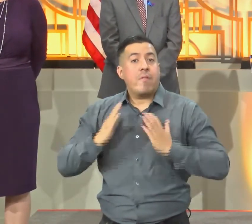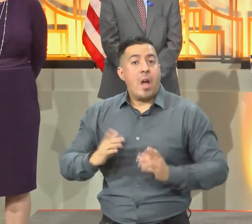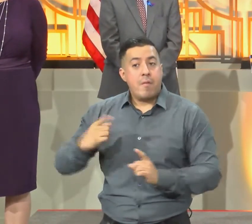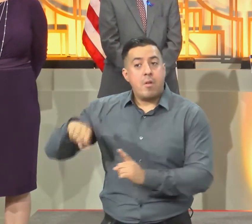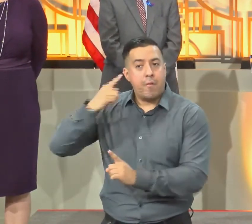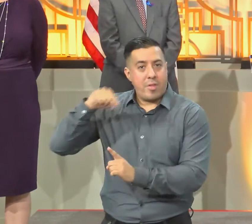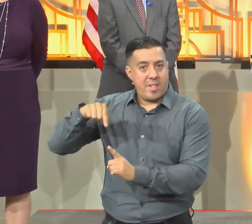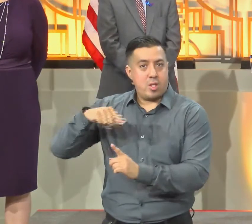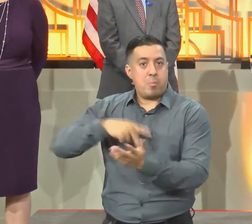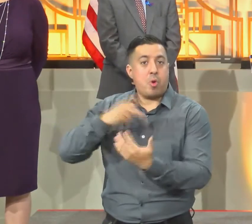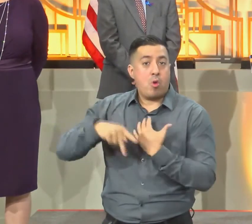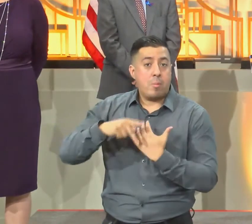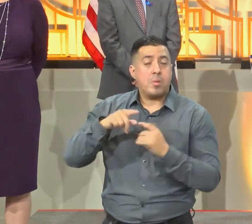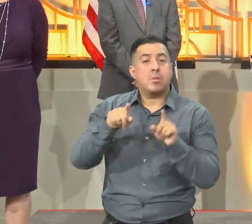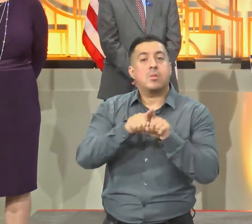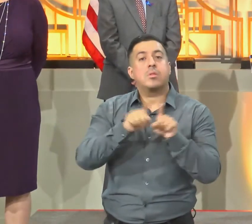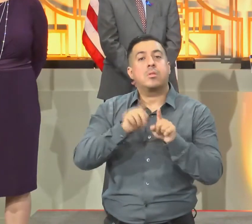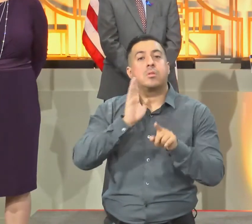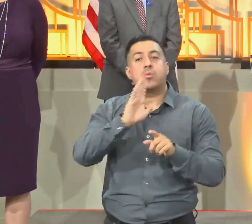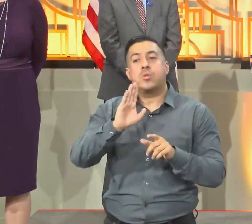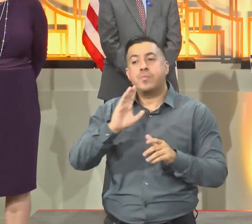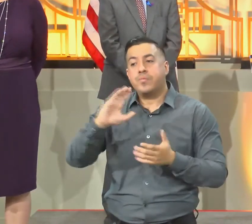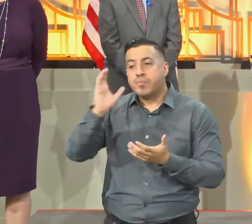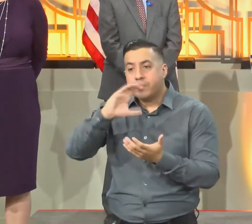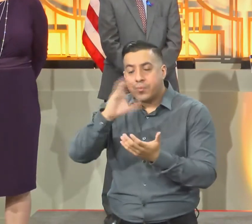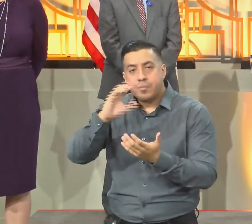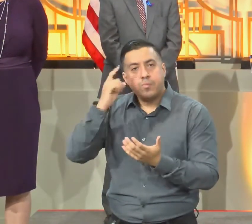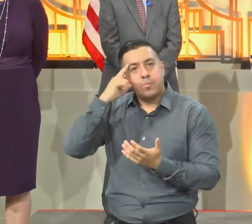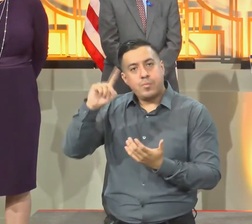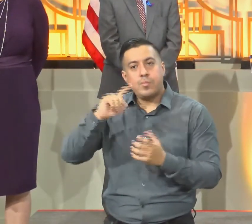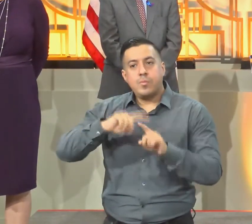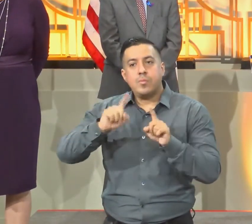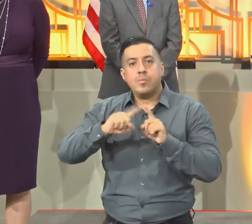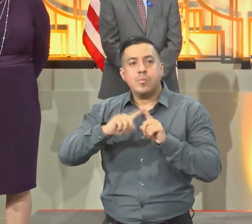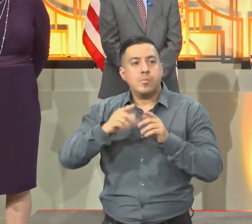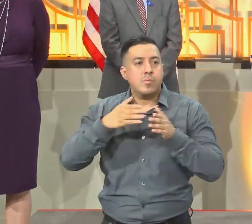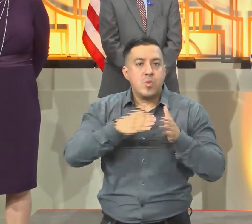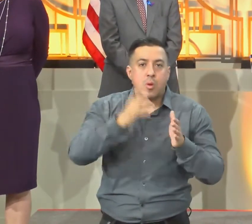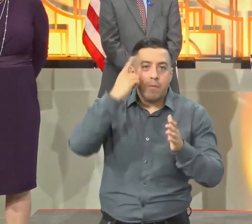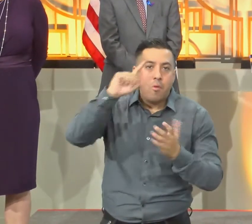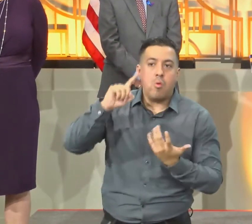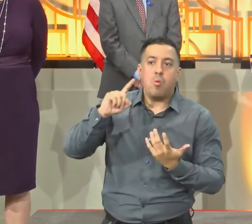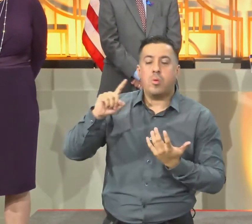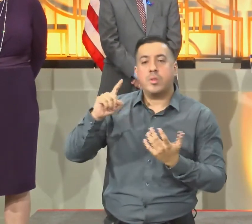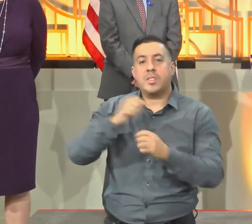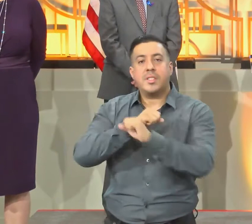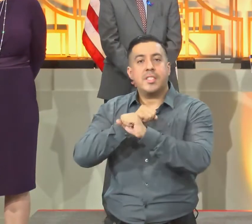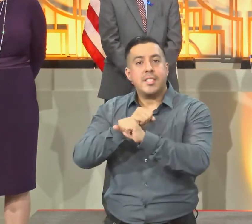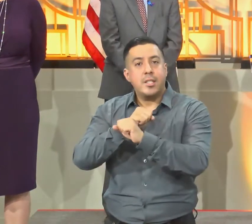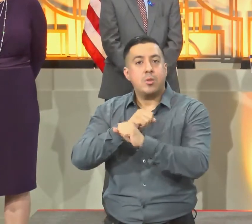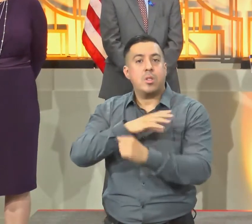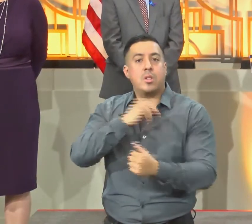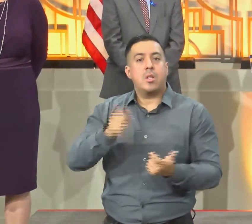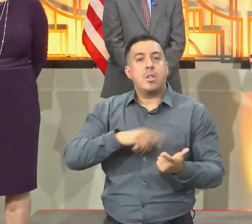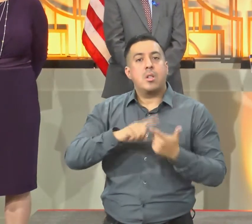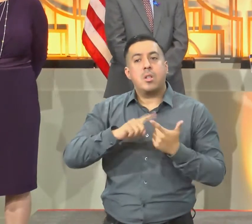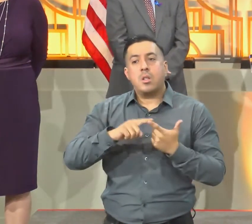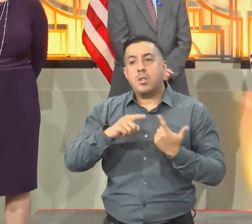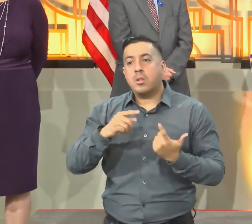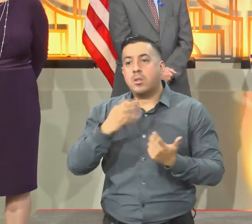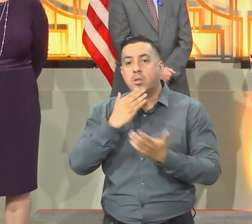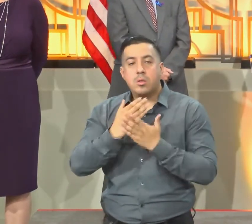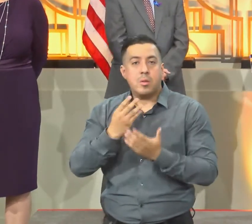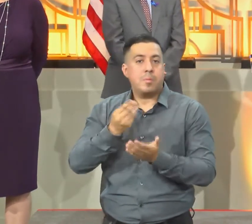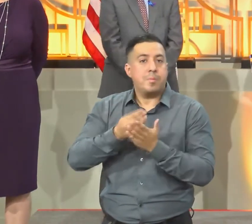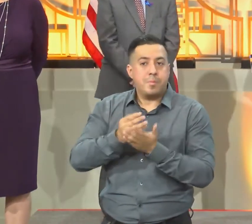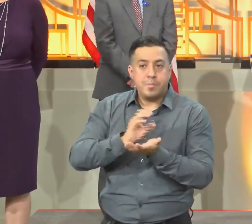like this, we will also pursue additional avenues for economic security, dialogues on gender equity through